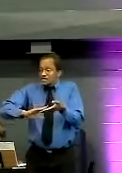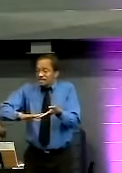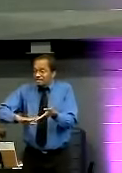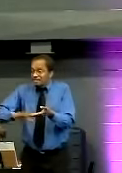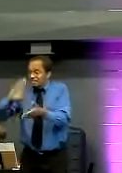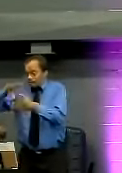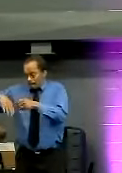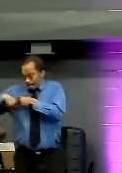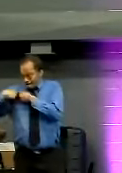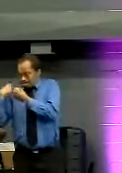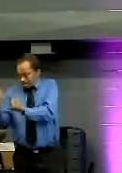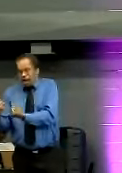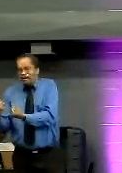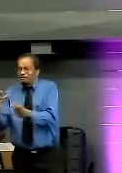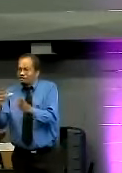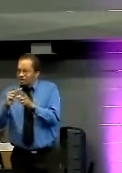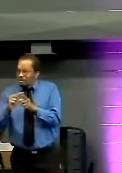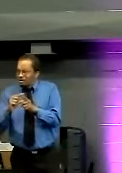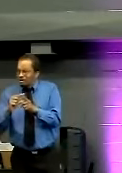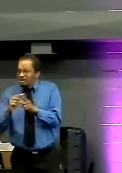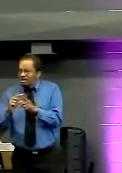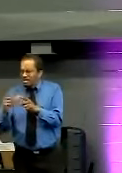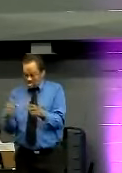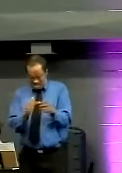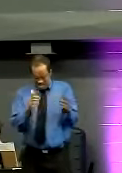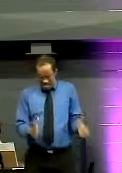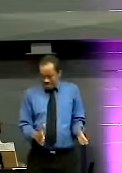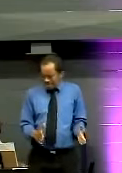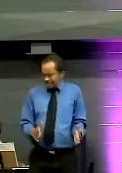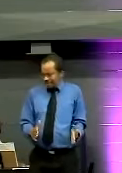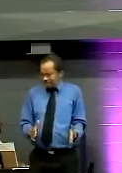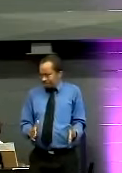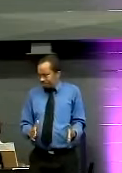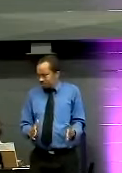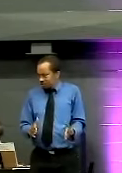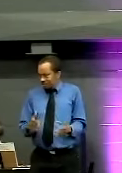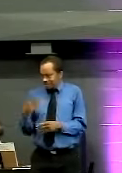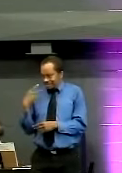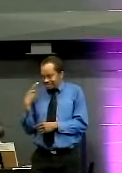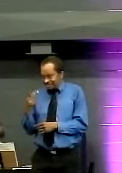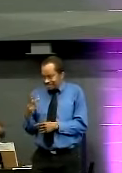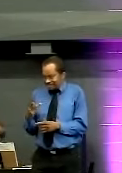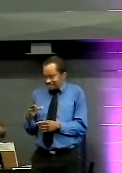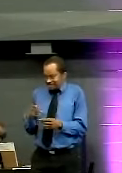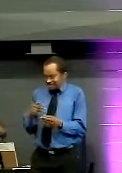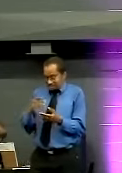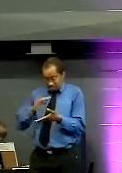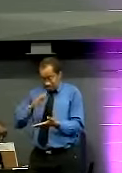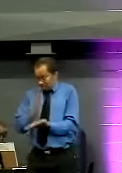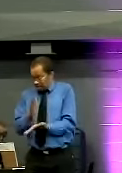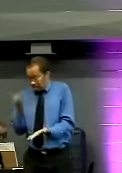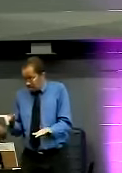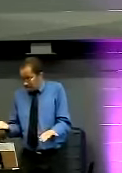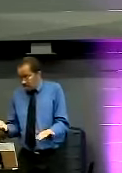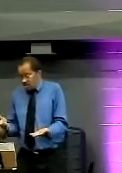a powerful act that the enemy seeks to demonize it. But Jesus demonstrates the need to forgive as